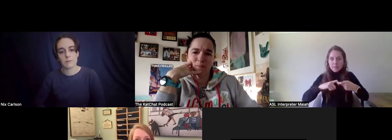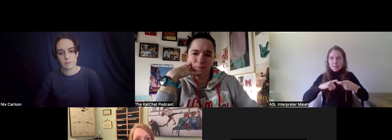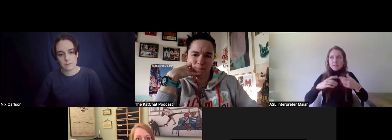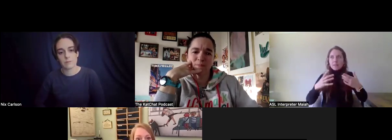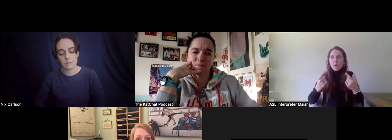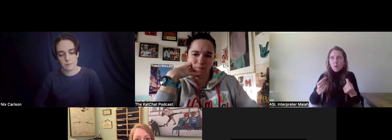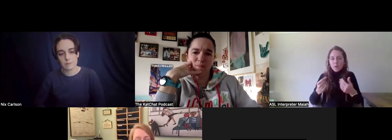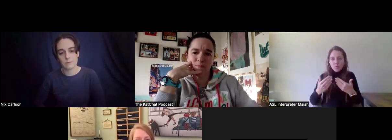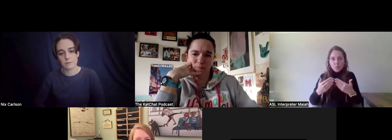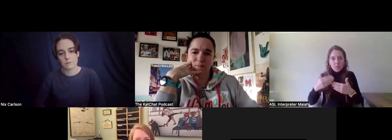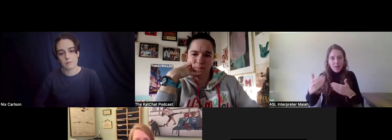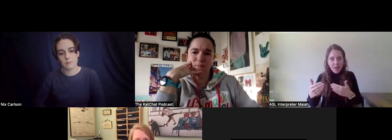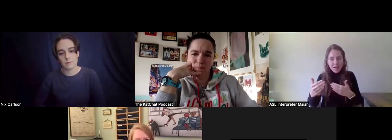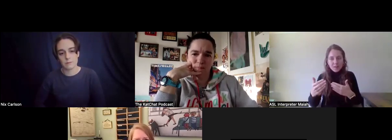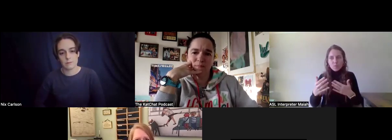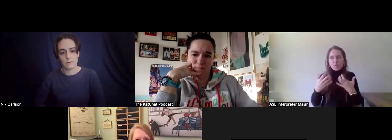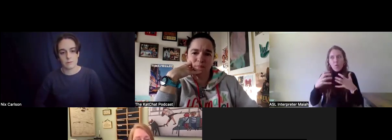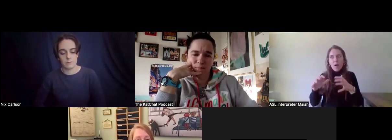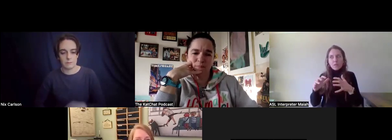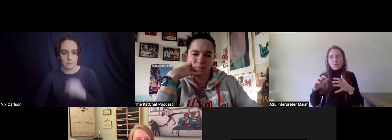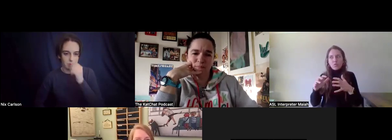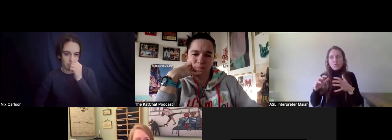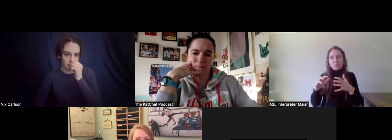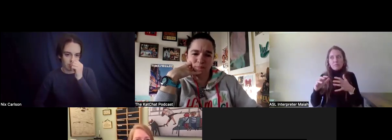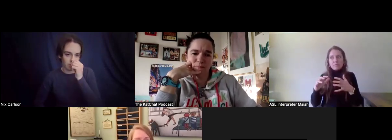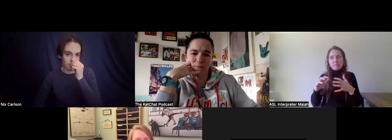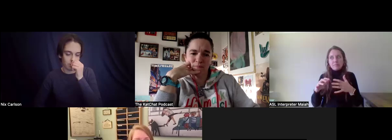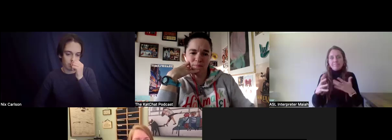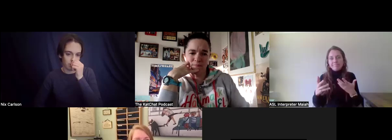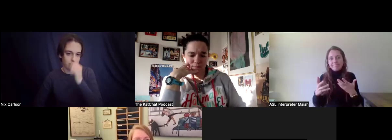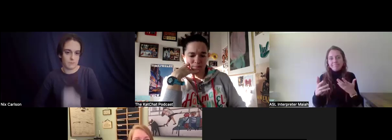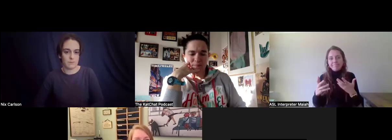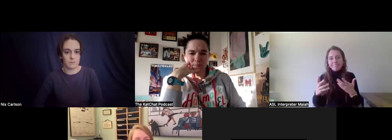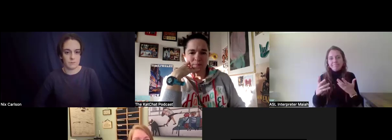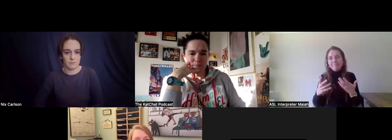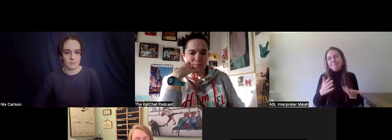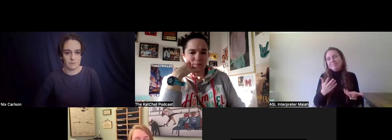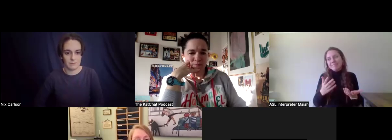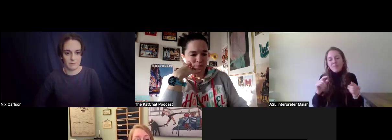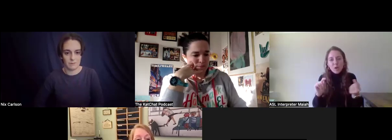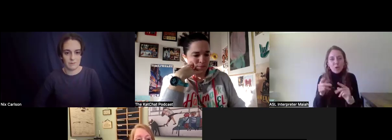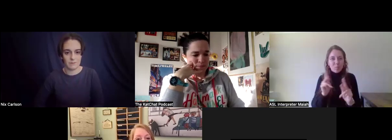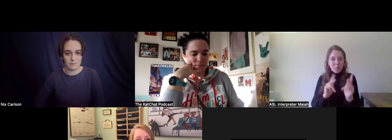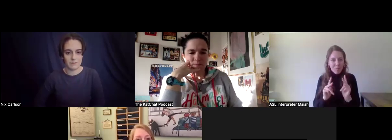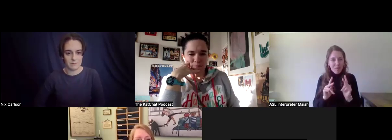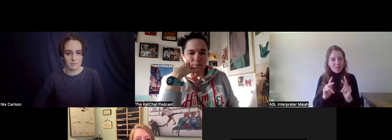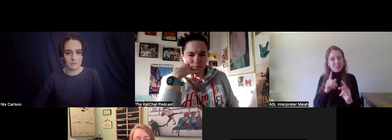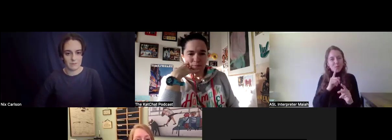do? Because we don't want to do something that is, we just would never do that, right? So it was really important.